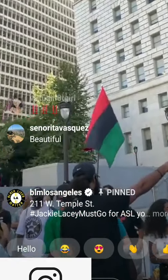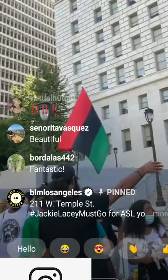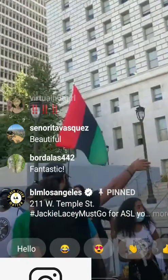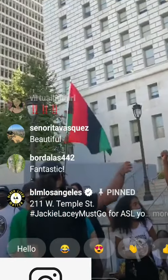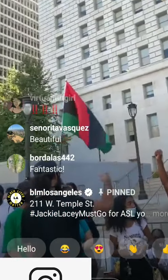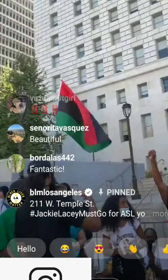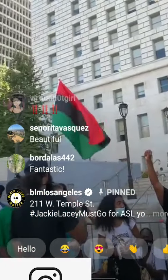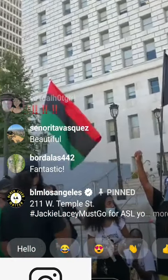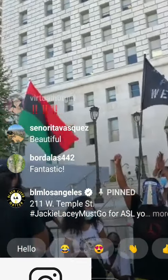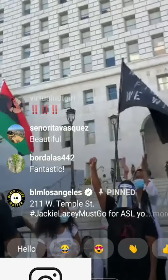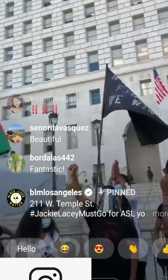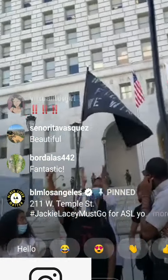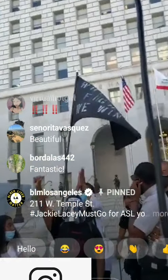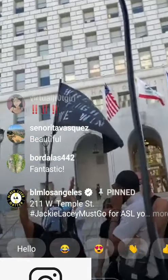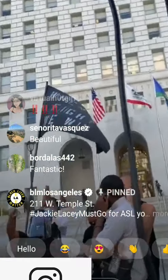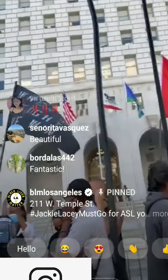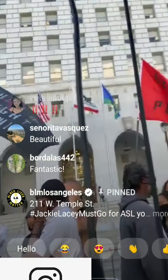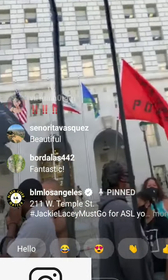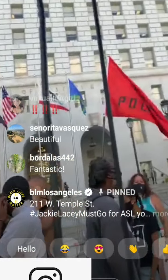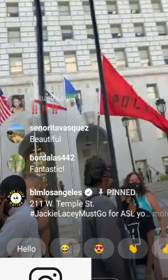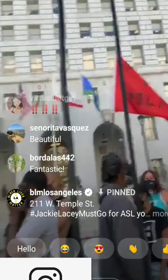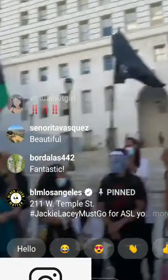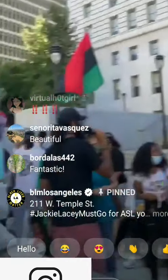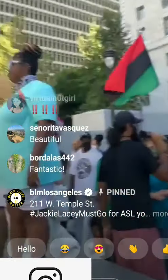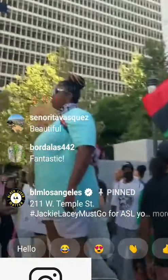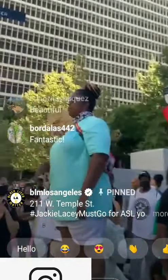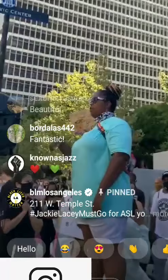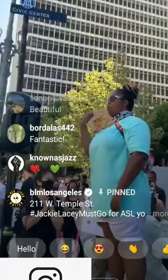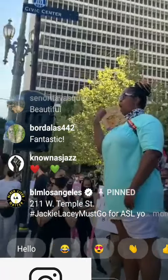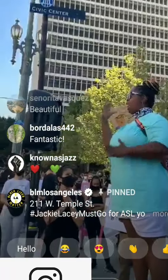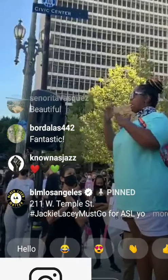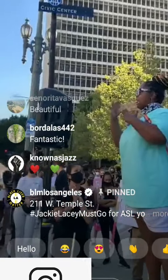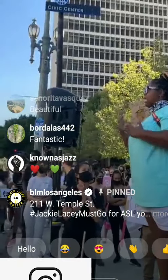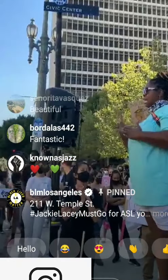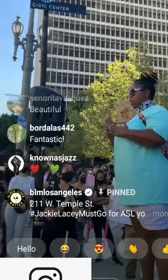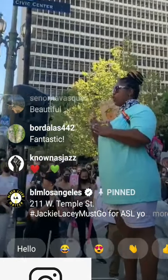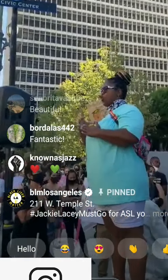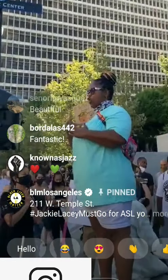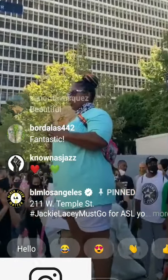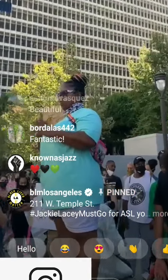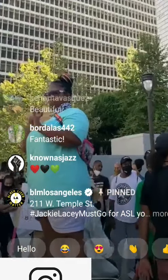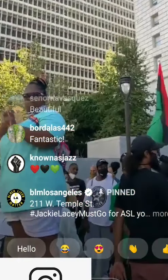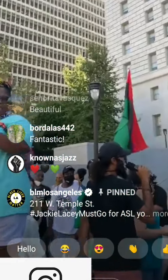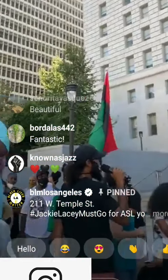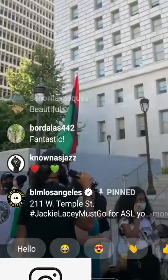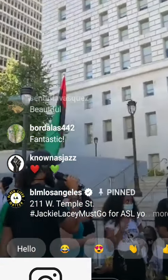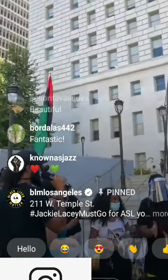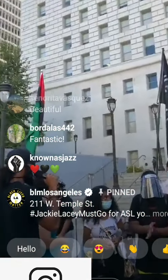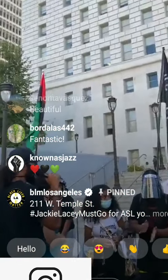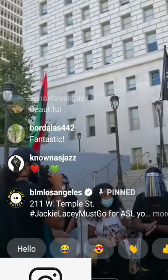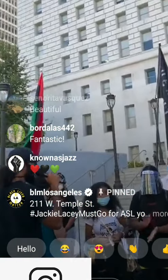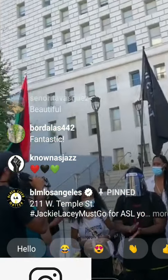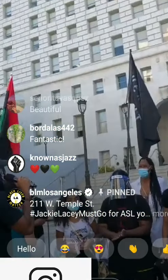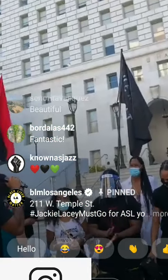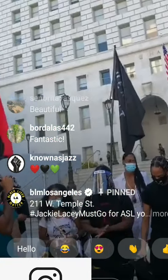Everybody's free. If you believe in Black Lives Matter, you can sing it with me. Right back into the top. Here